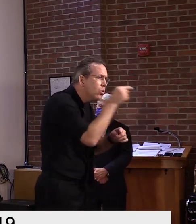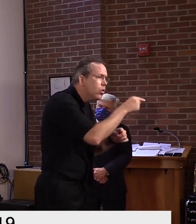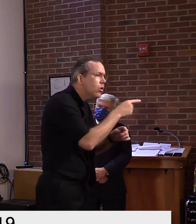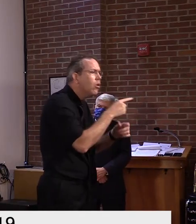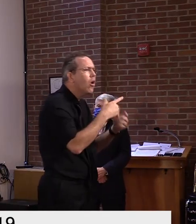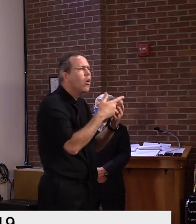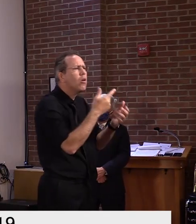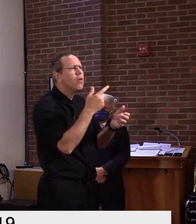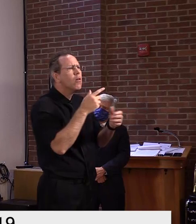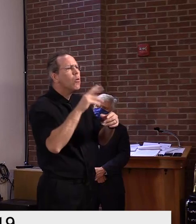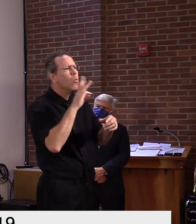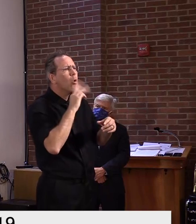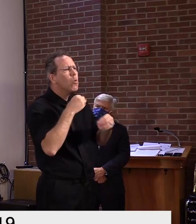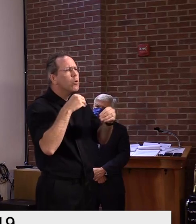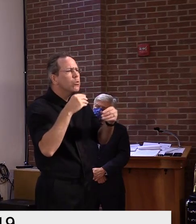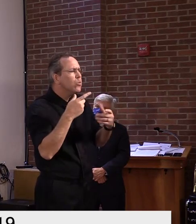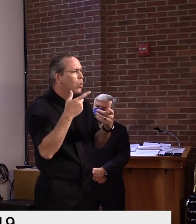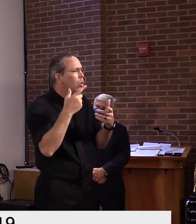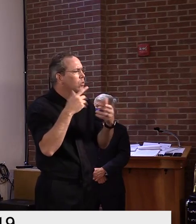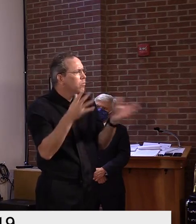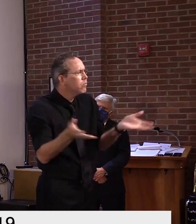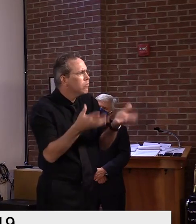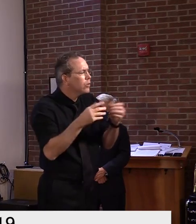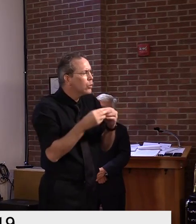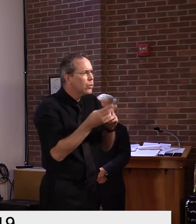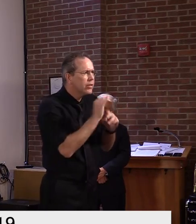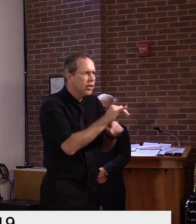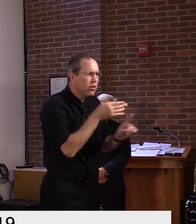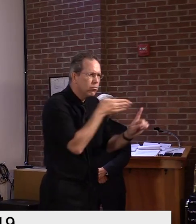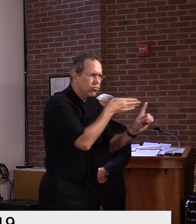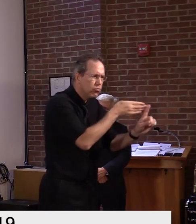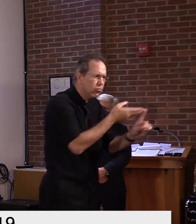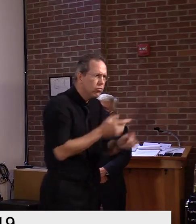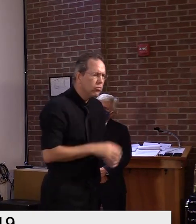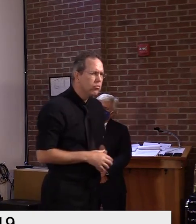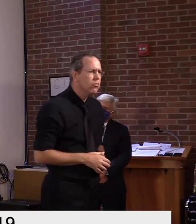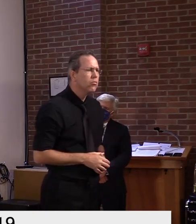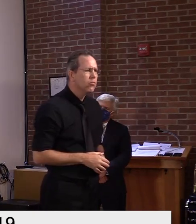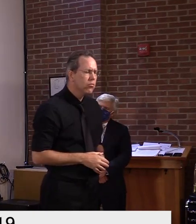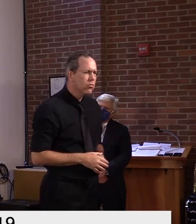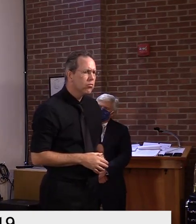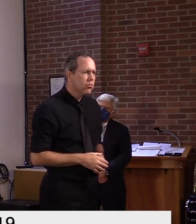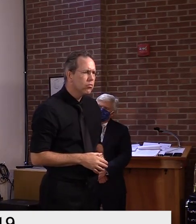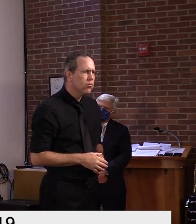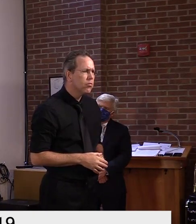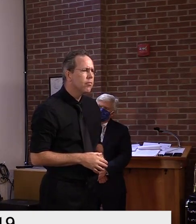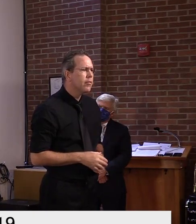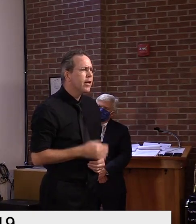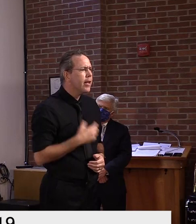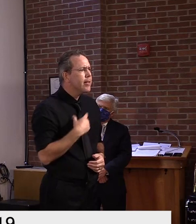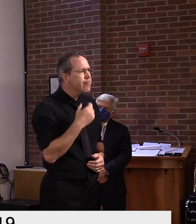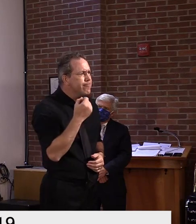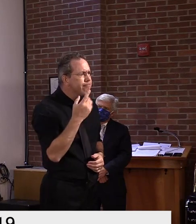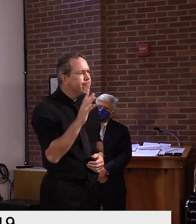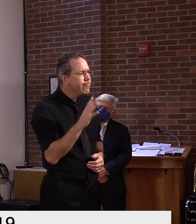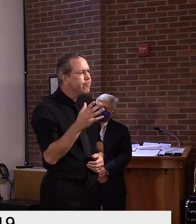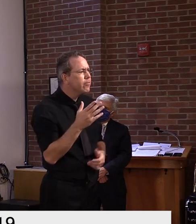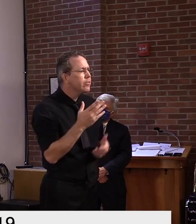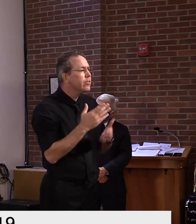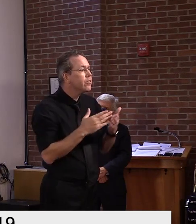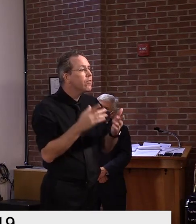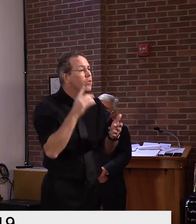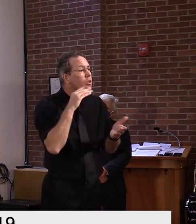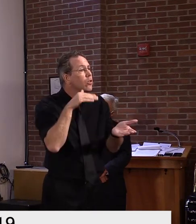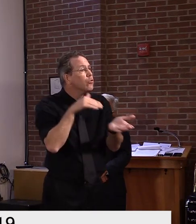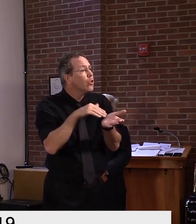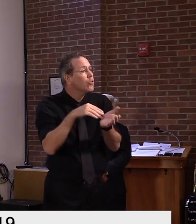Obviously, a healthcare system has many higher priority tests when it comes to people who are symptomatic, people who need to